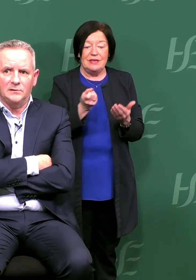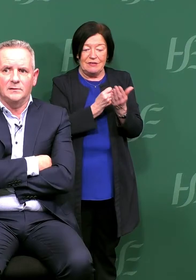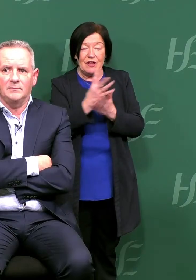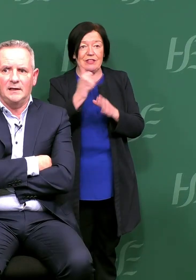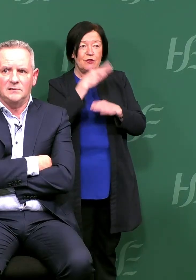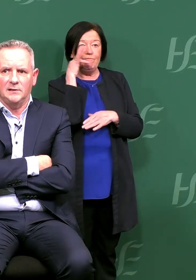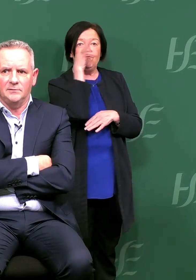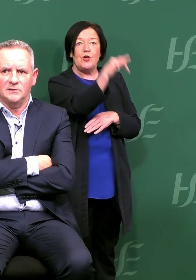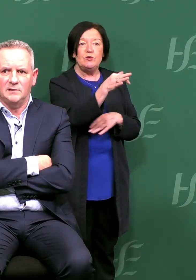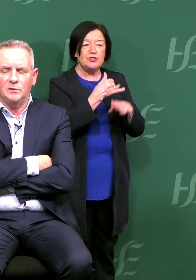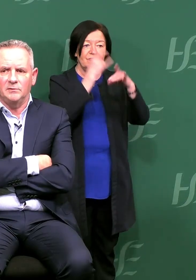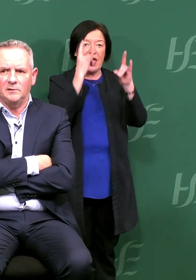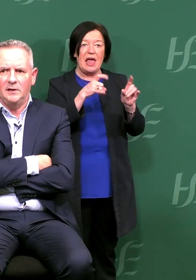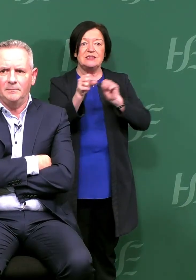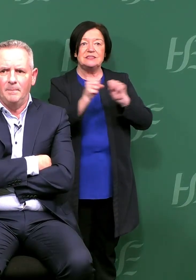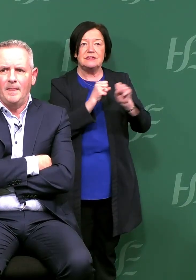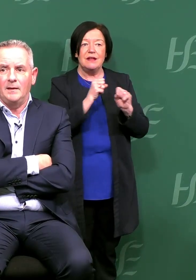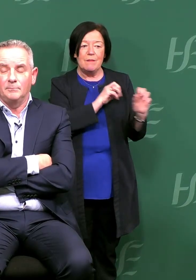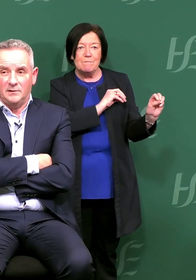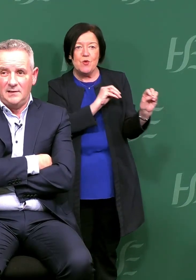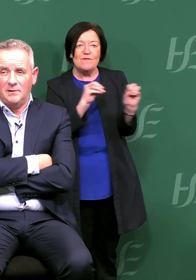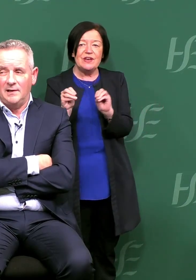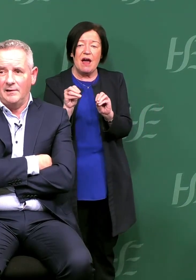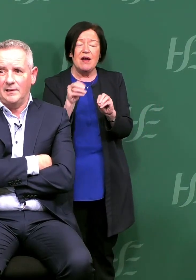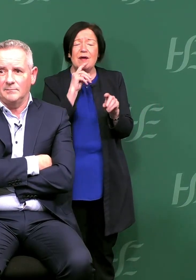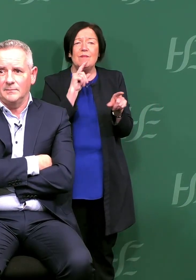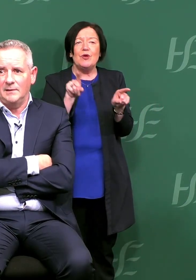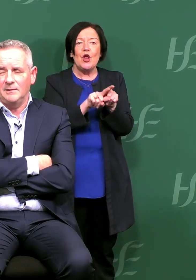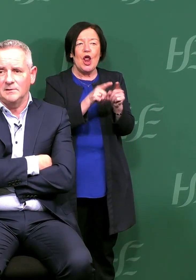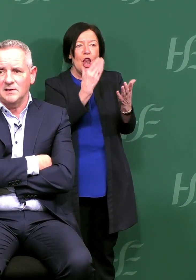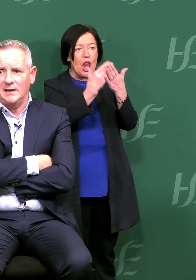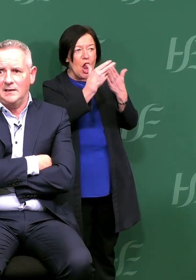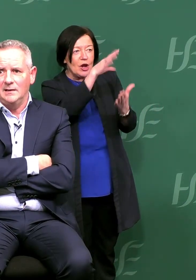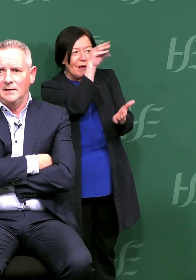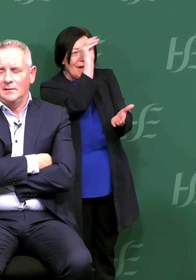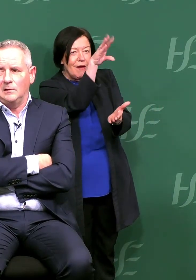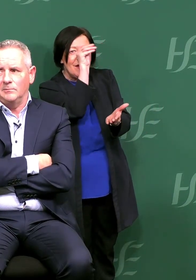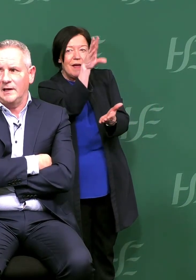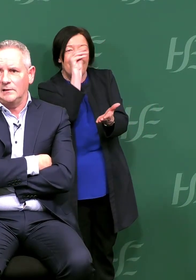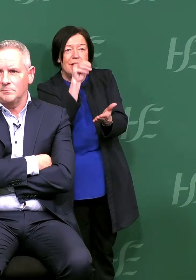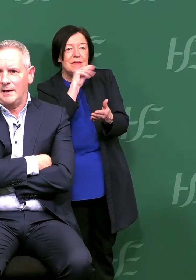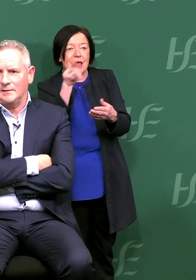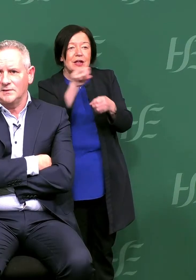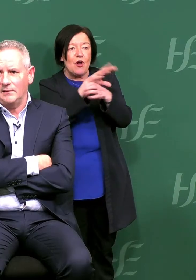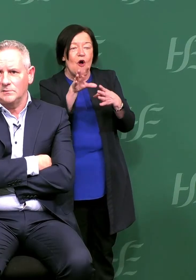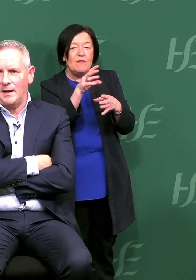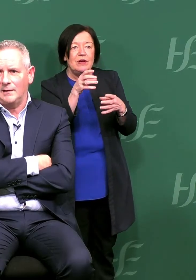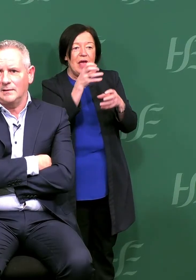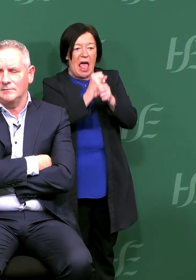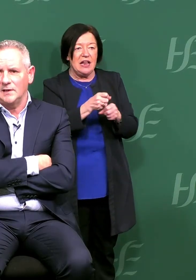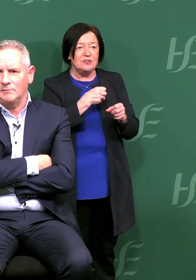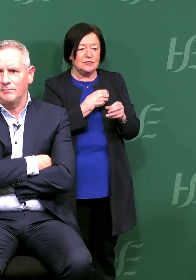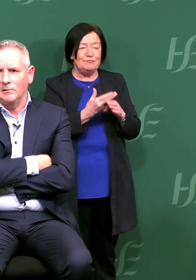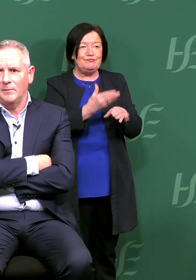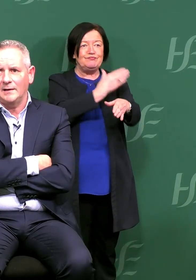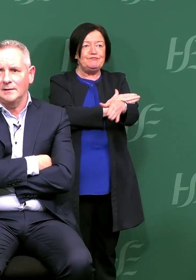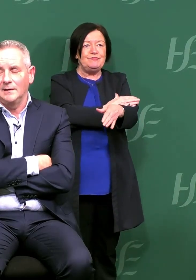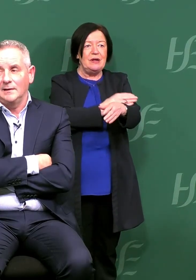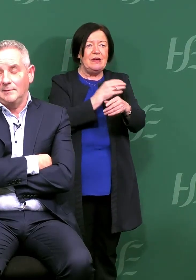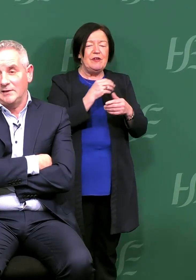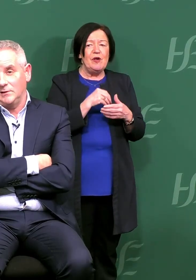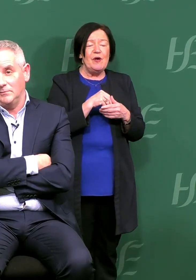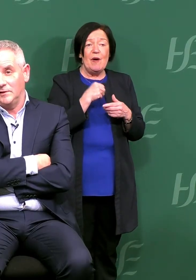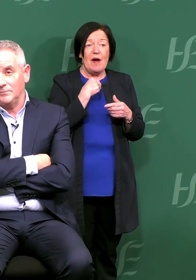in the future of the health services and moving them on. But equally learning, many people say COVID held us back and set us back and set reform